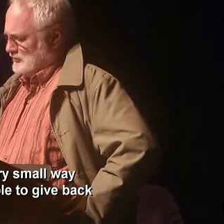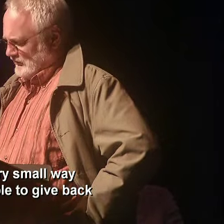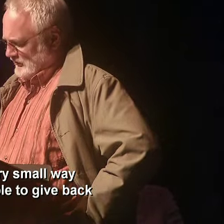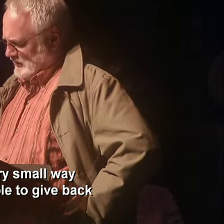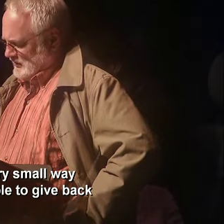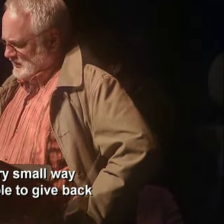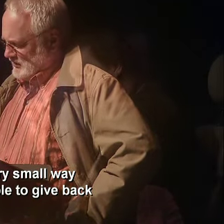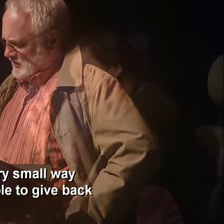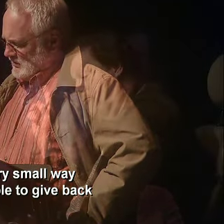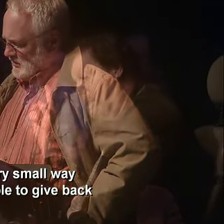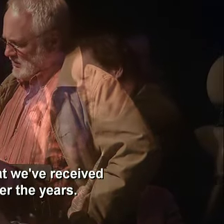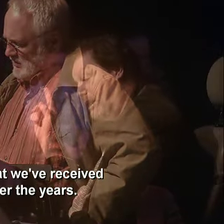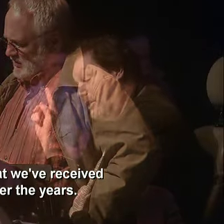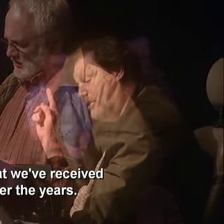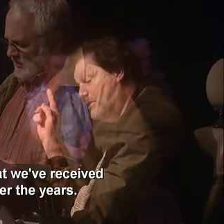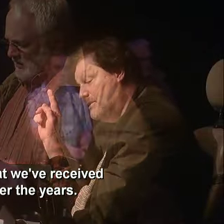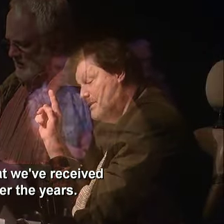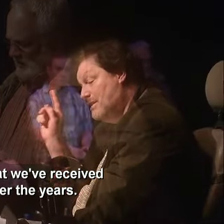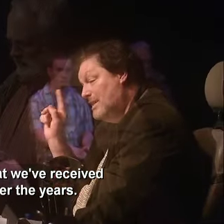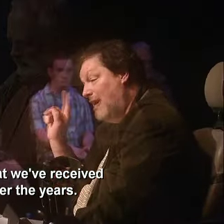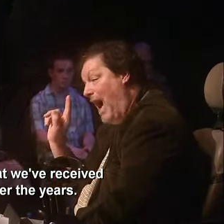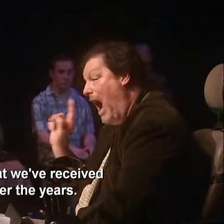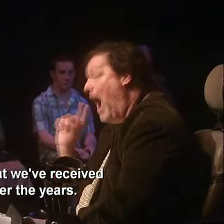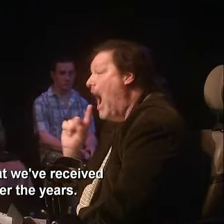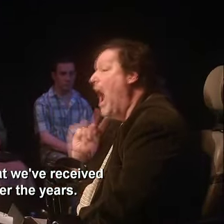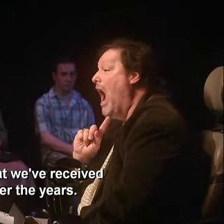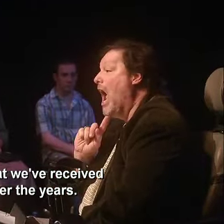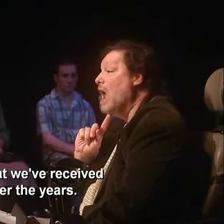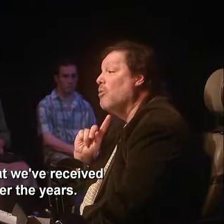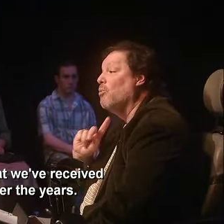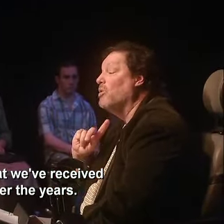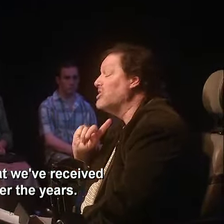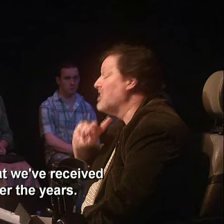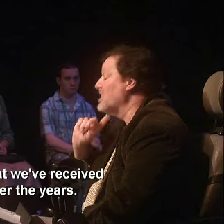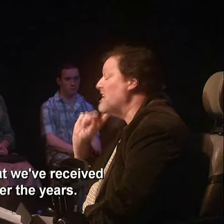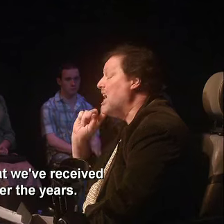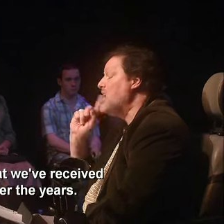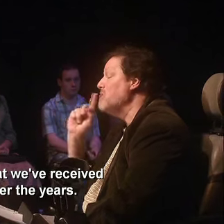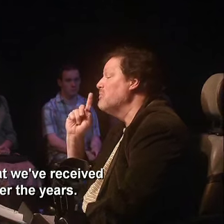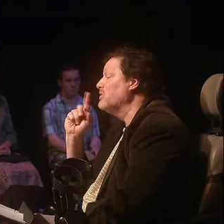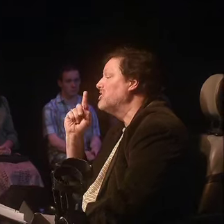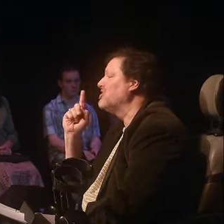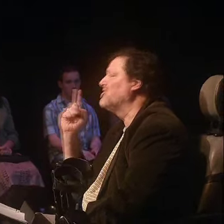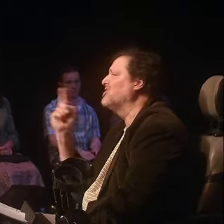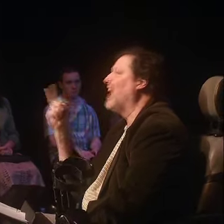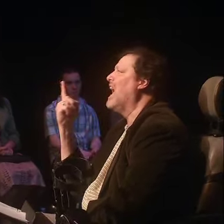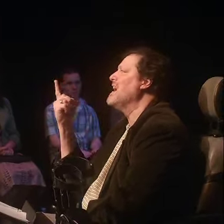give back some of that we've received from her over the years.